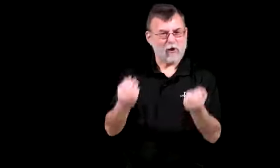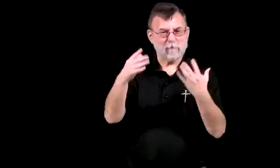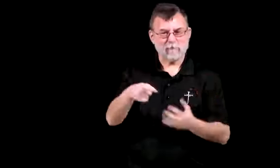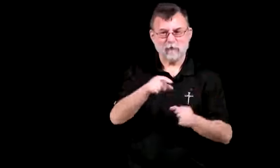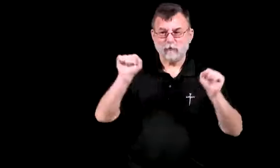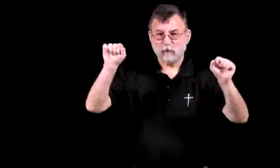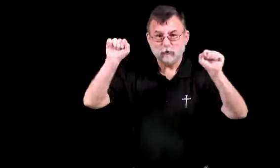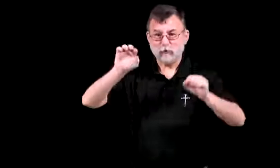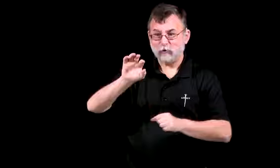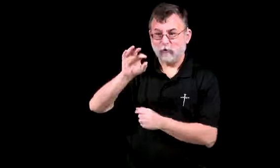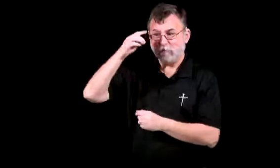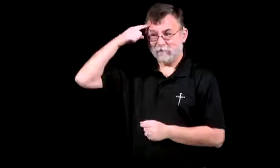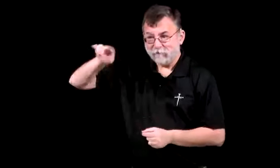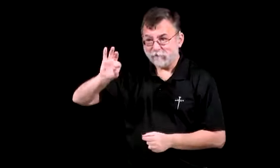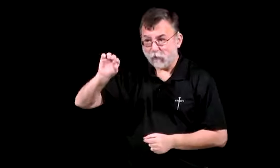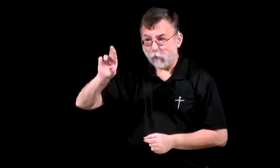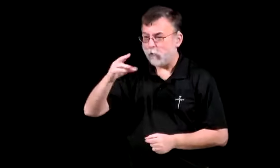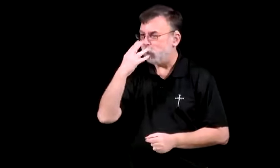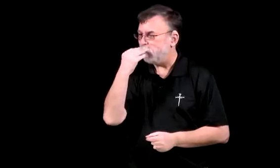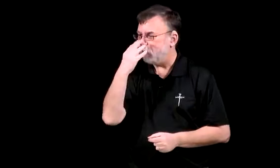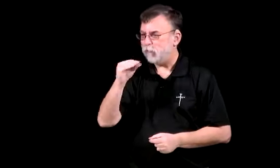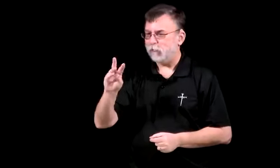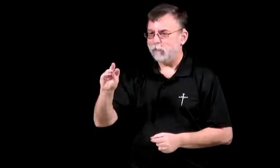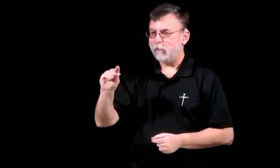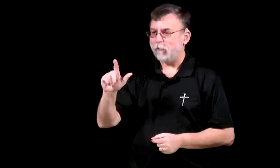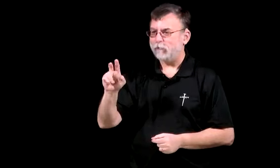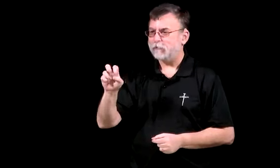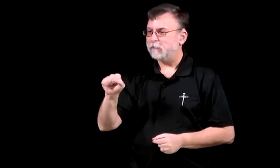And how many of you were cheering for the Wolves?